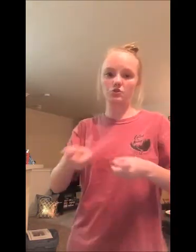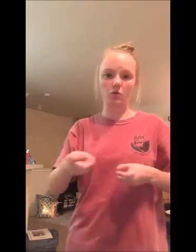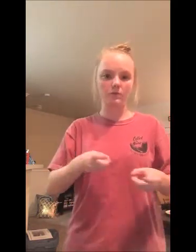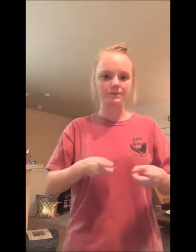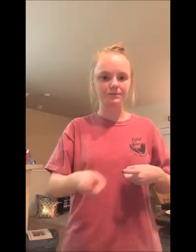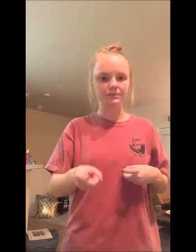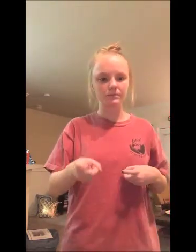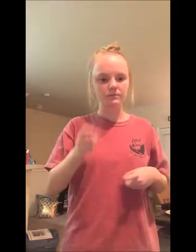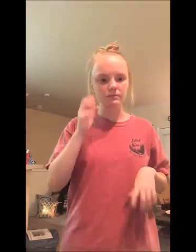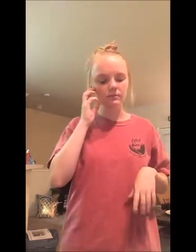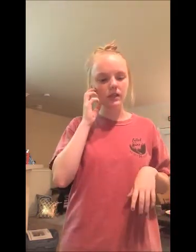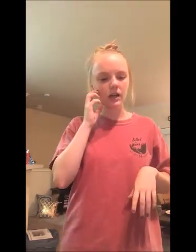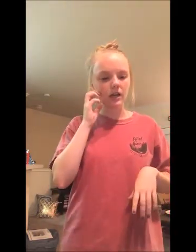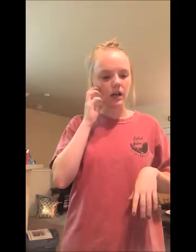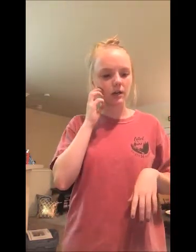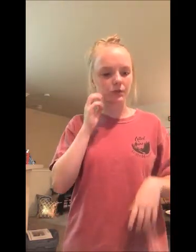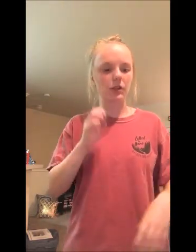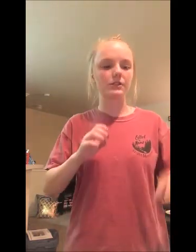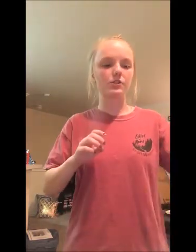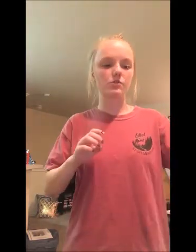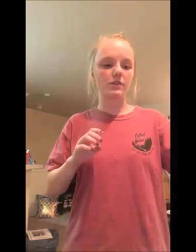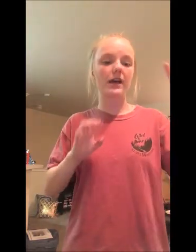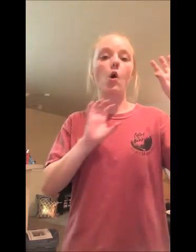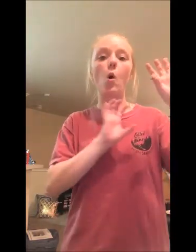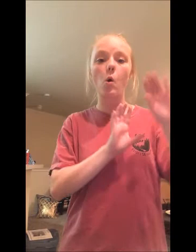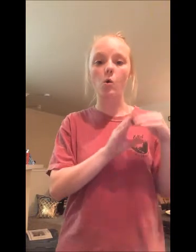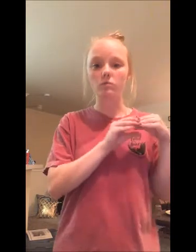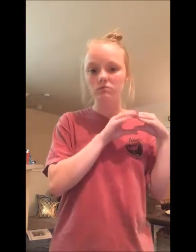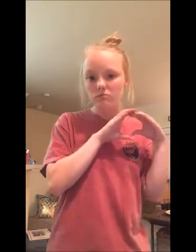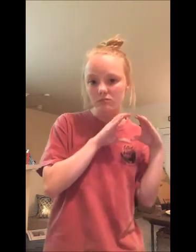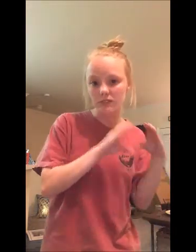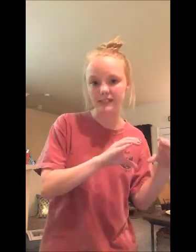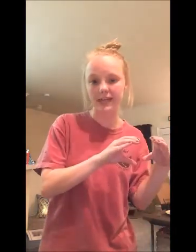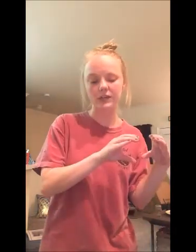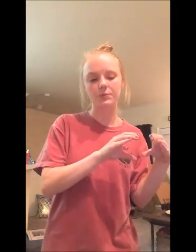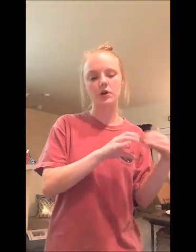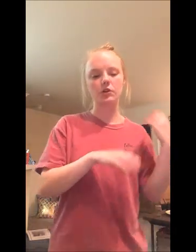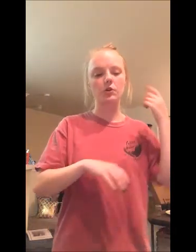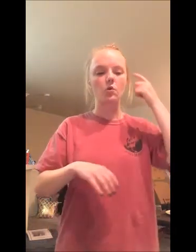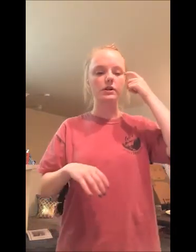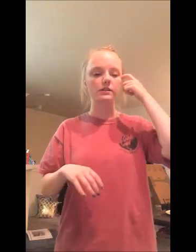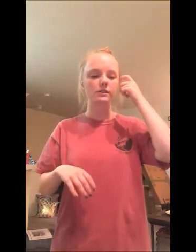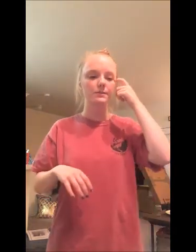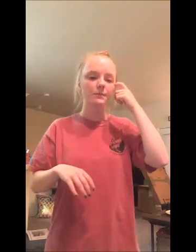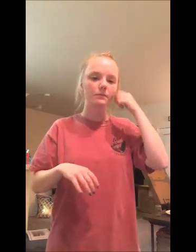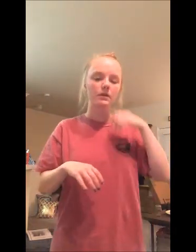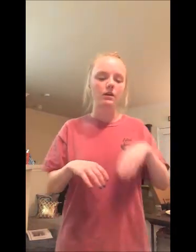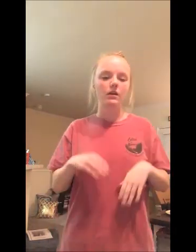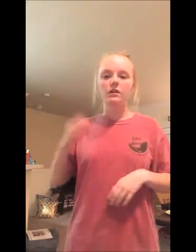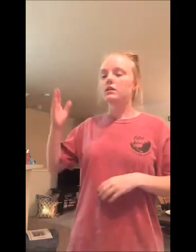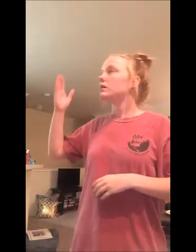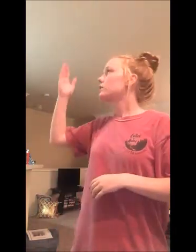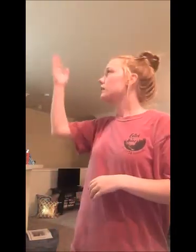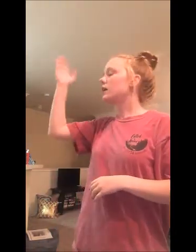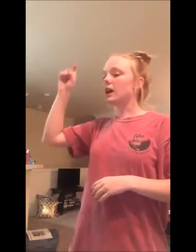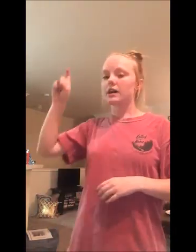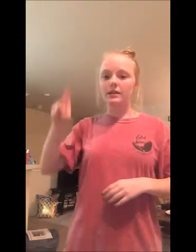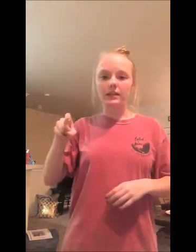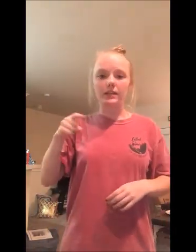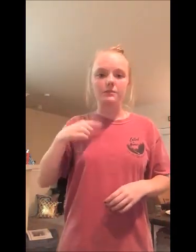control. So let's do that whole second part of the chorus. God need